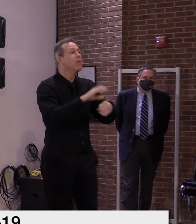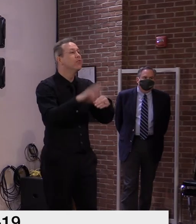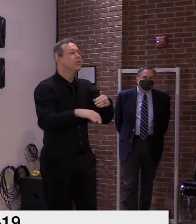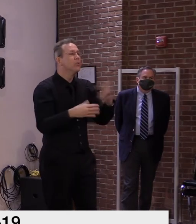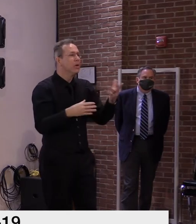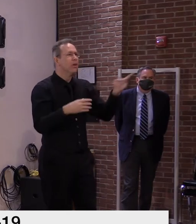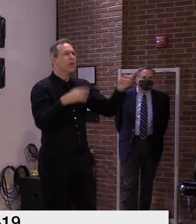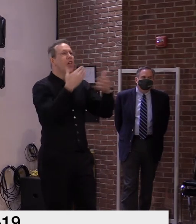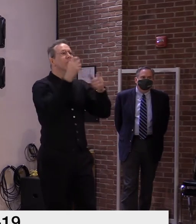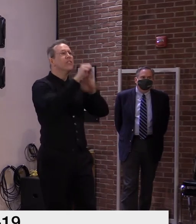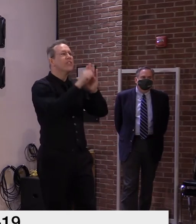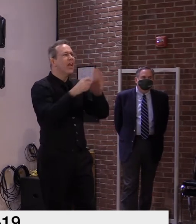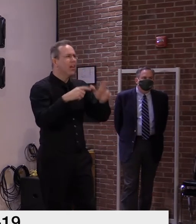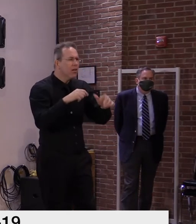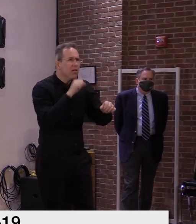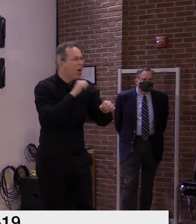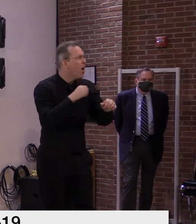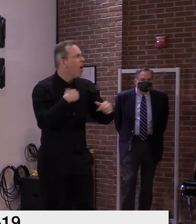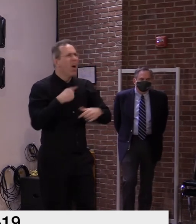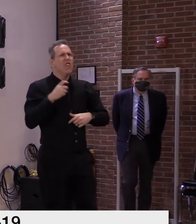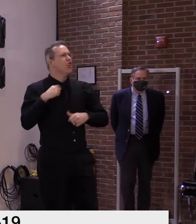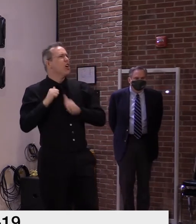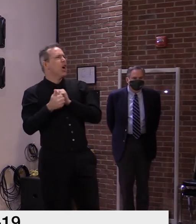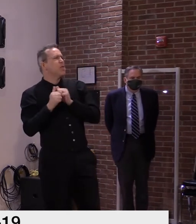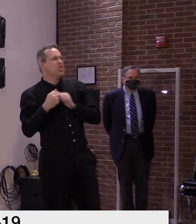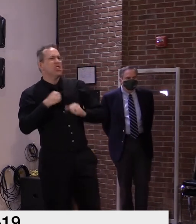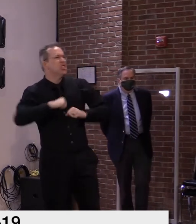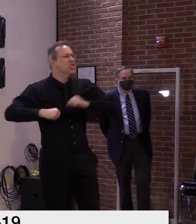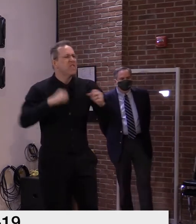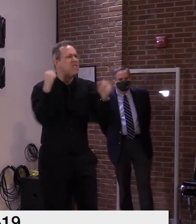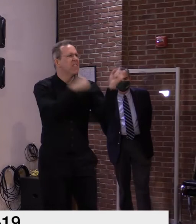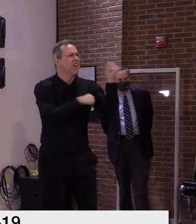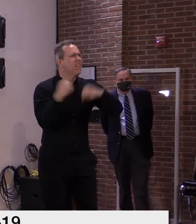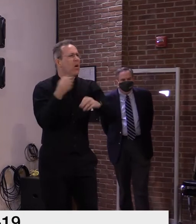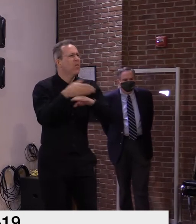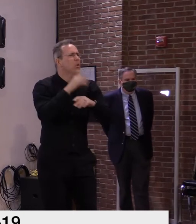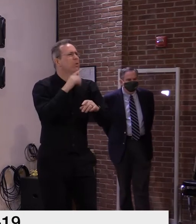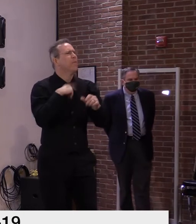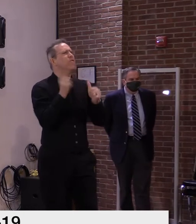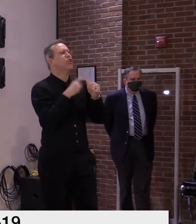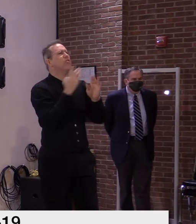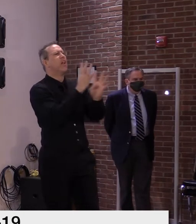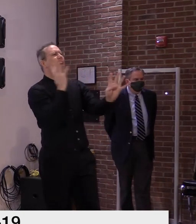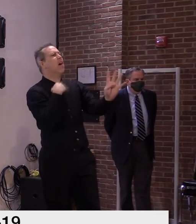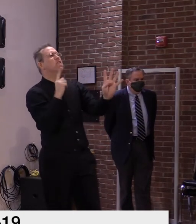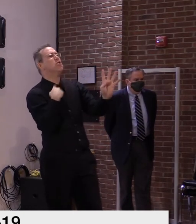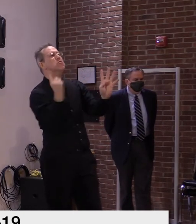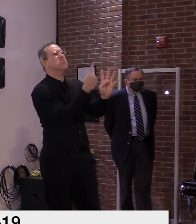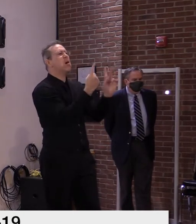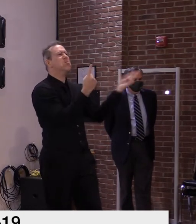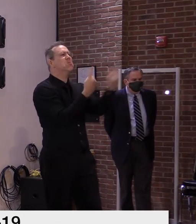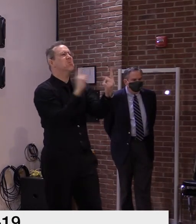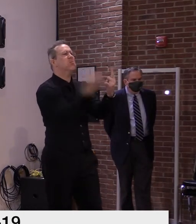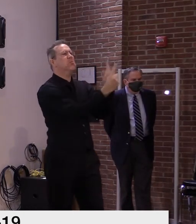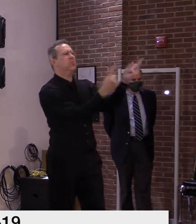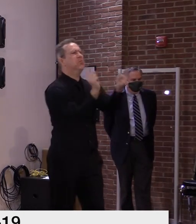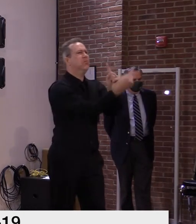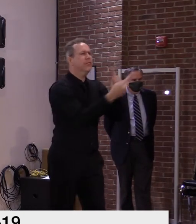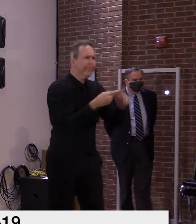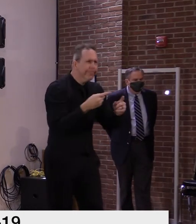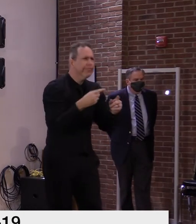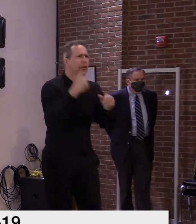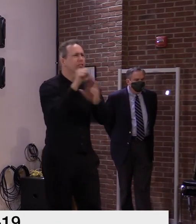another for what has been until now a very scarce resource. Our choice of the preserved